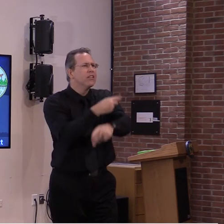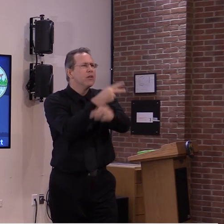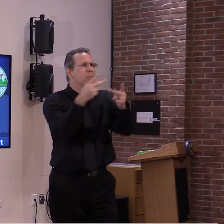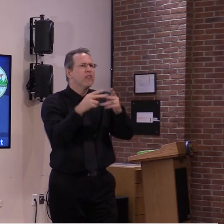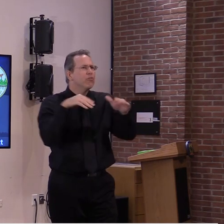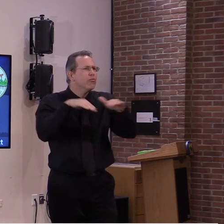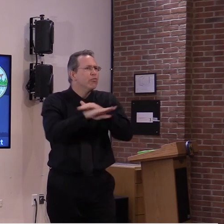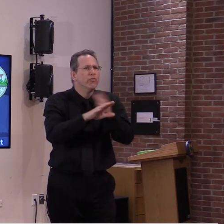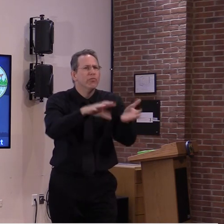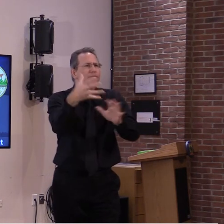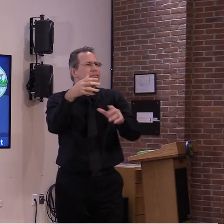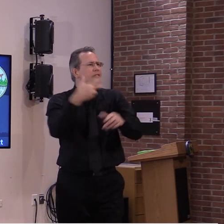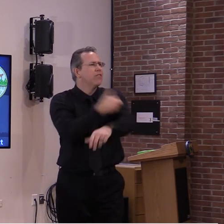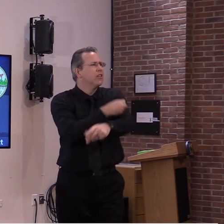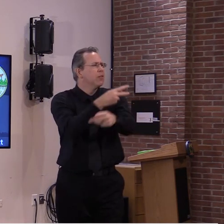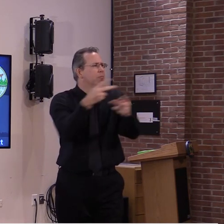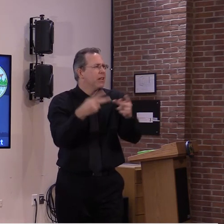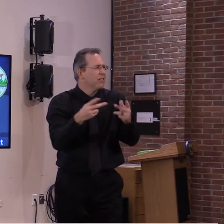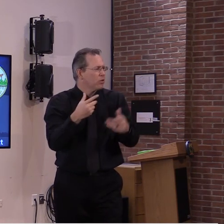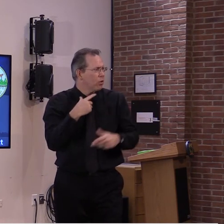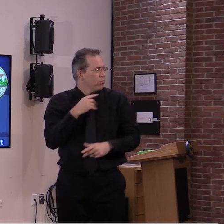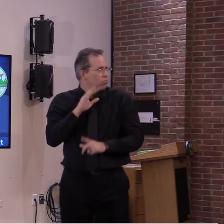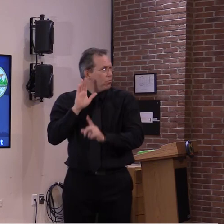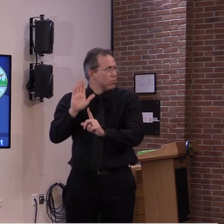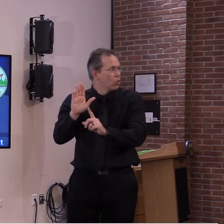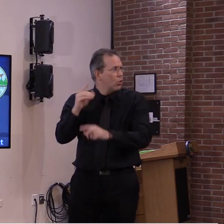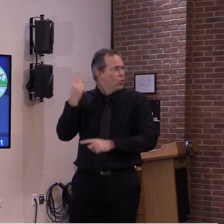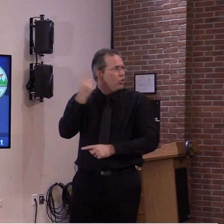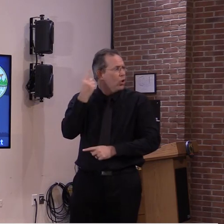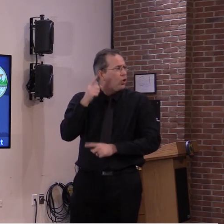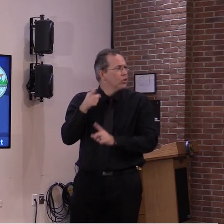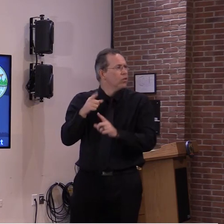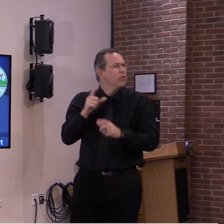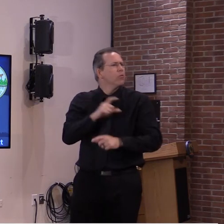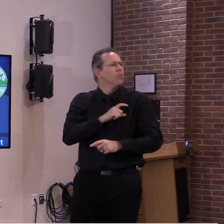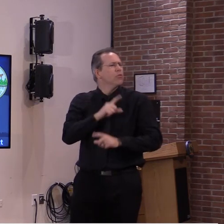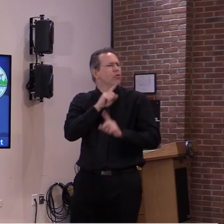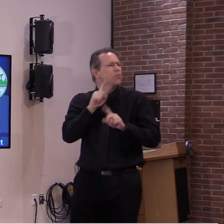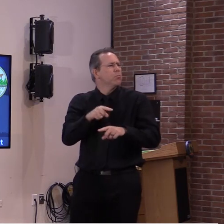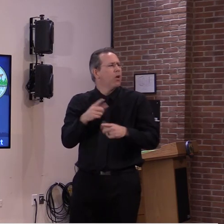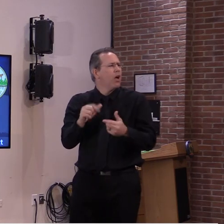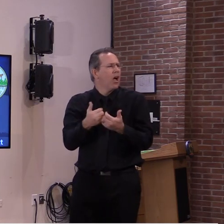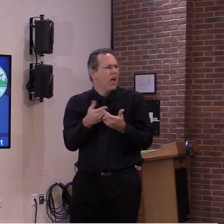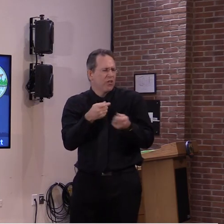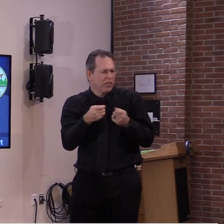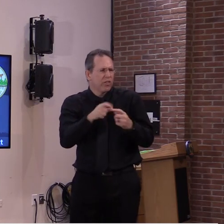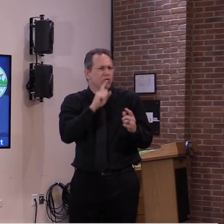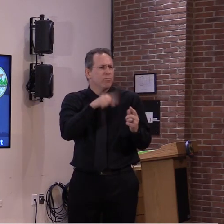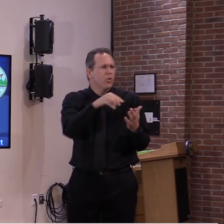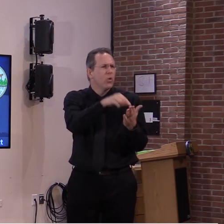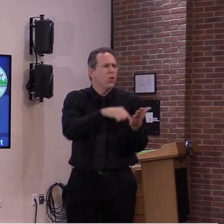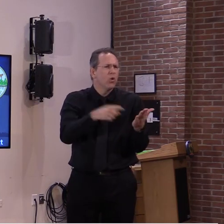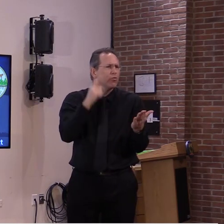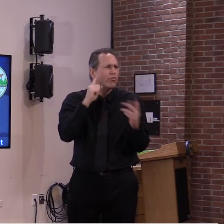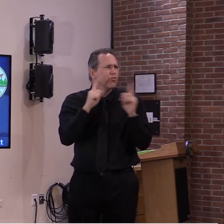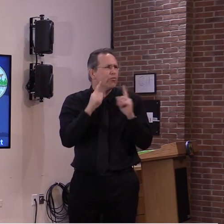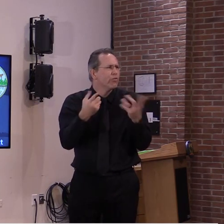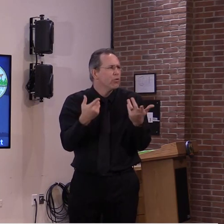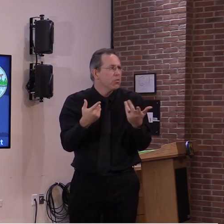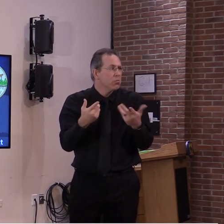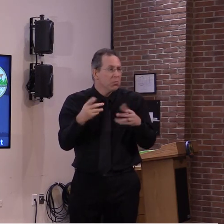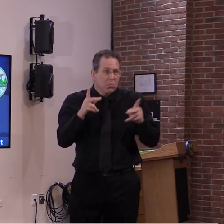police intelligence or just police reports show about how many other threats there have been made about distribution